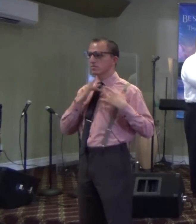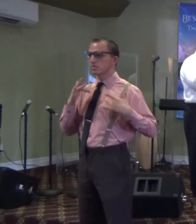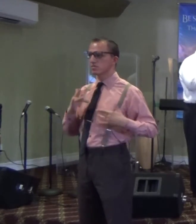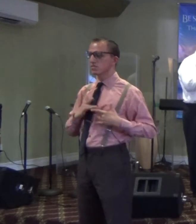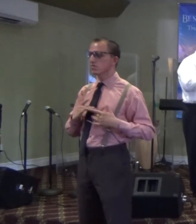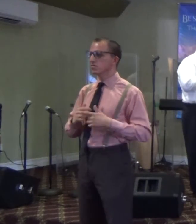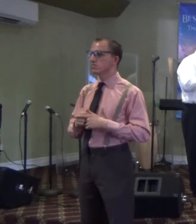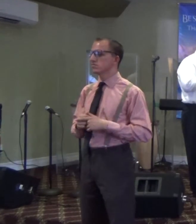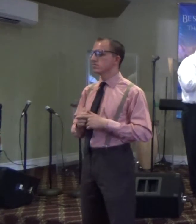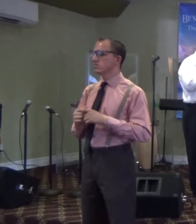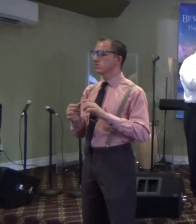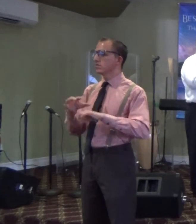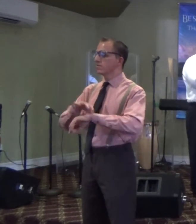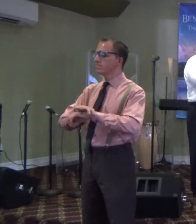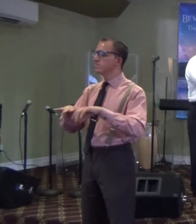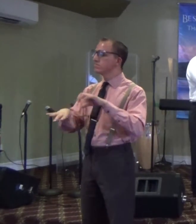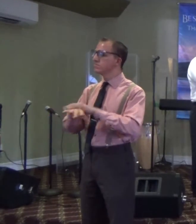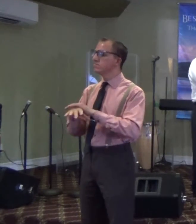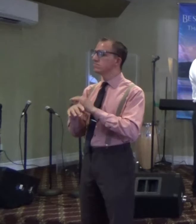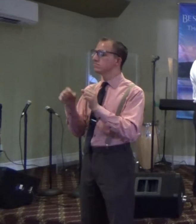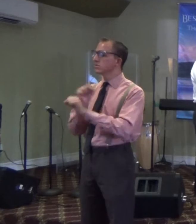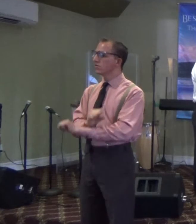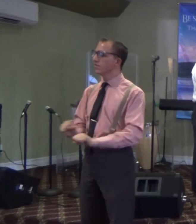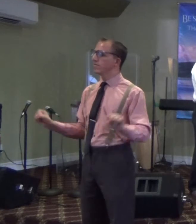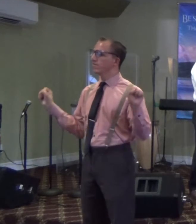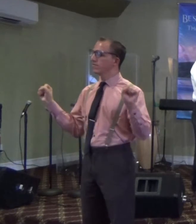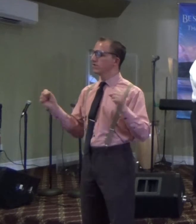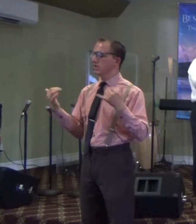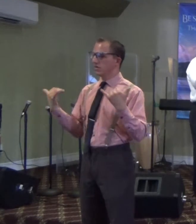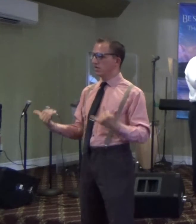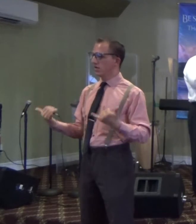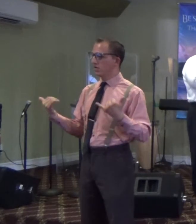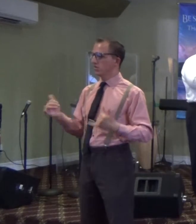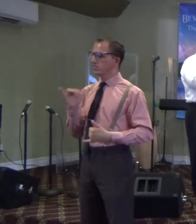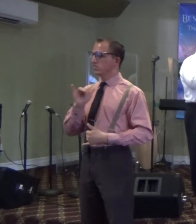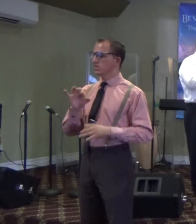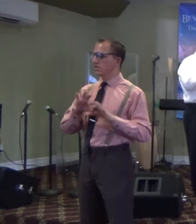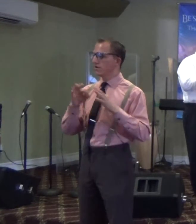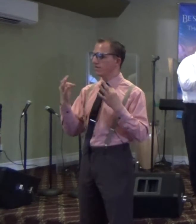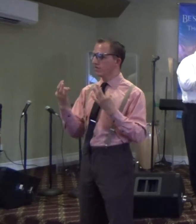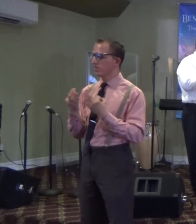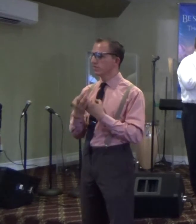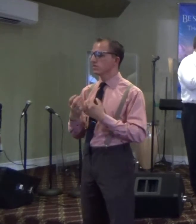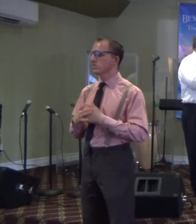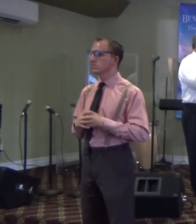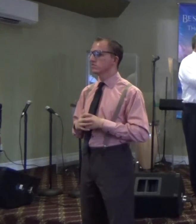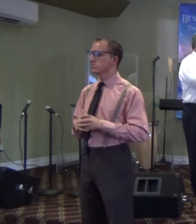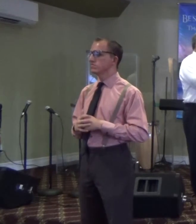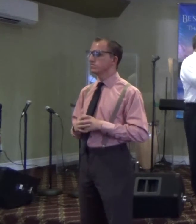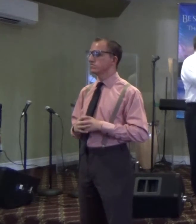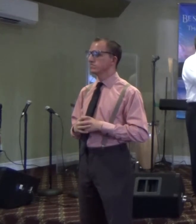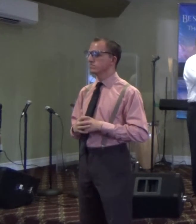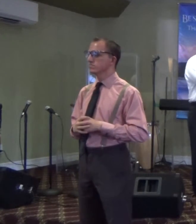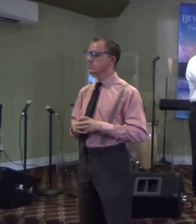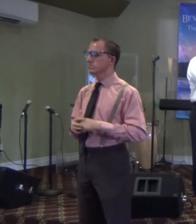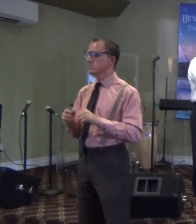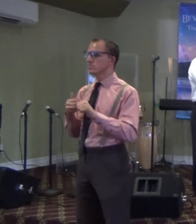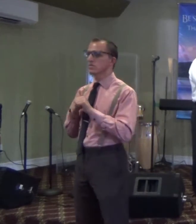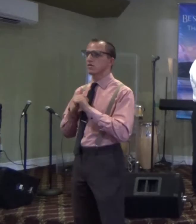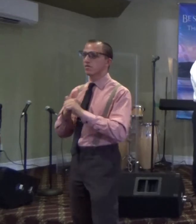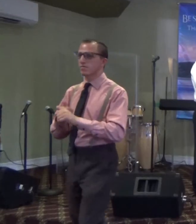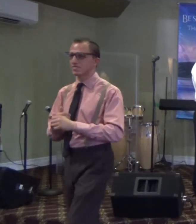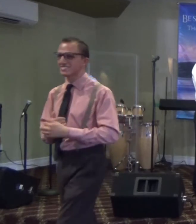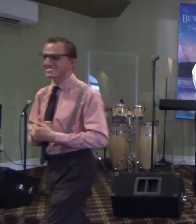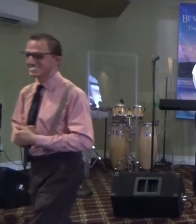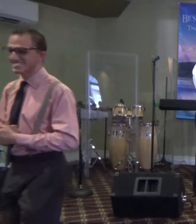y fueron libres. and they were made free. Hoy en día, Today, toda esa familia all sirve a that Dios. family follows Esas God.